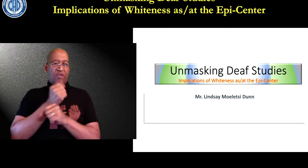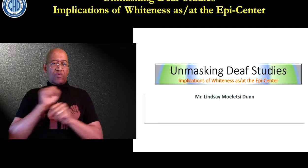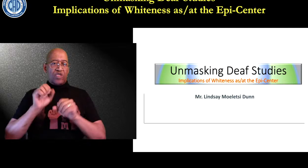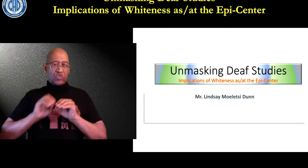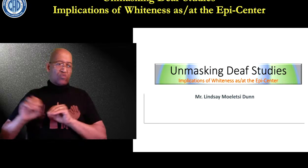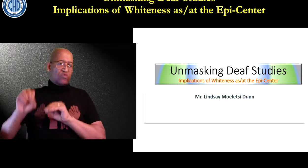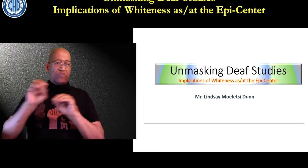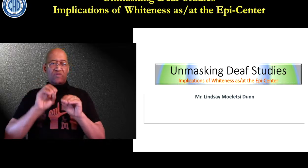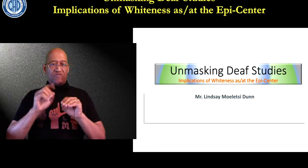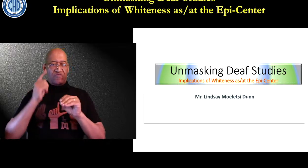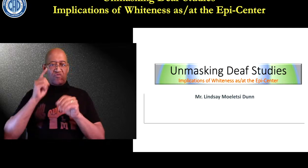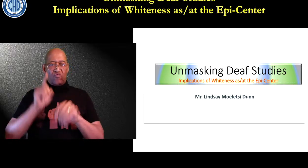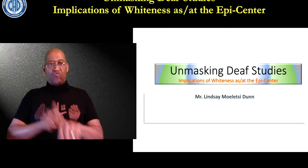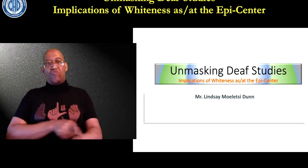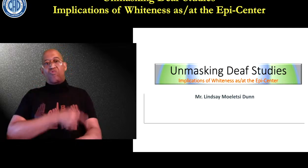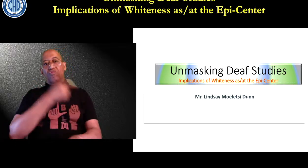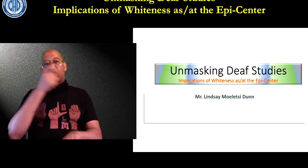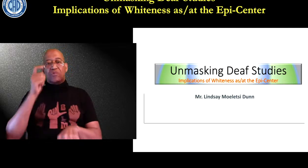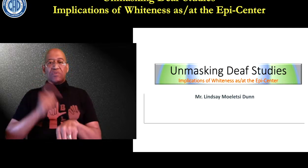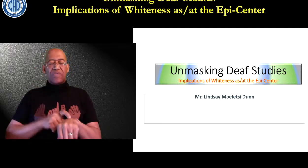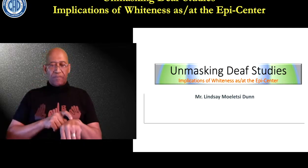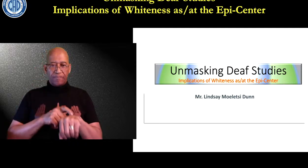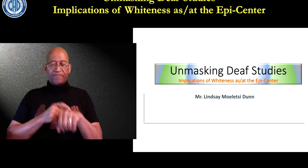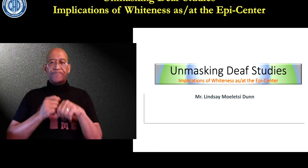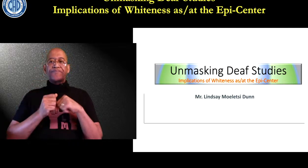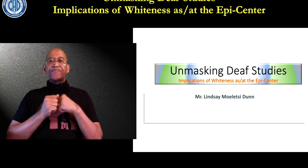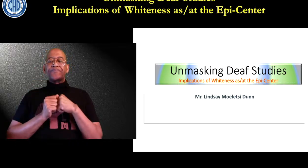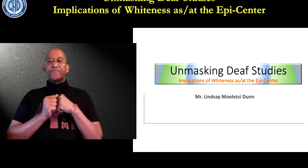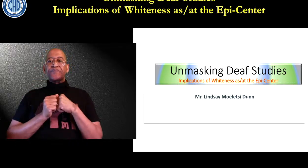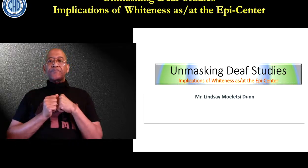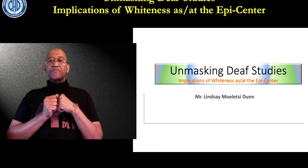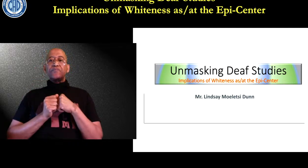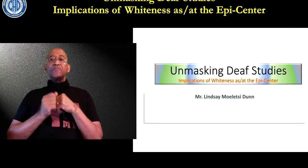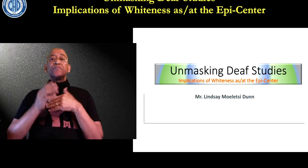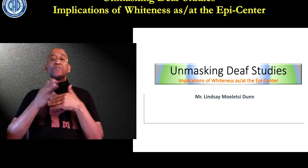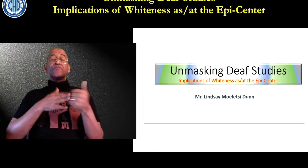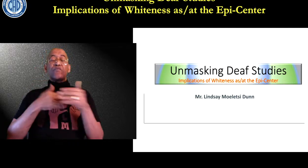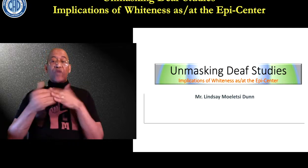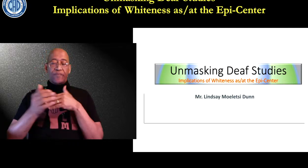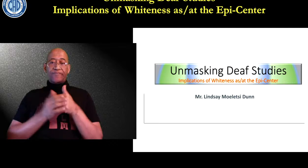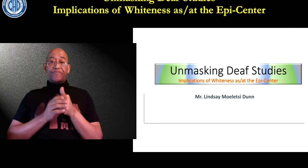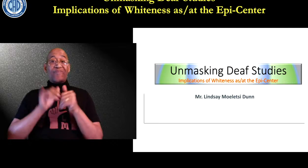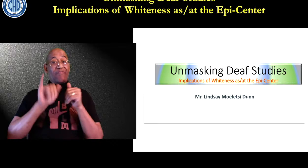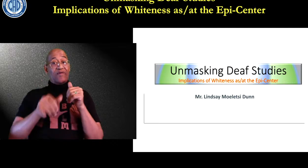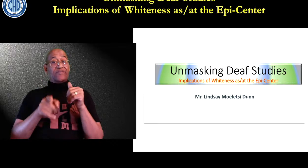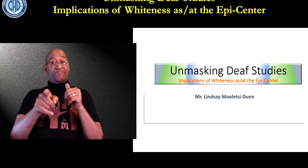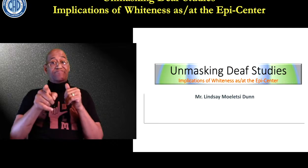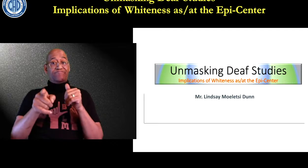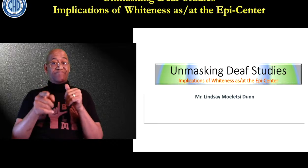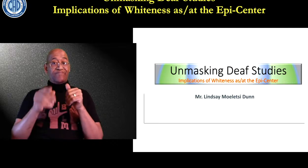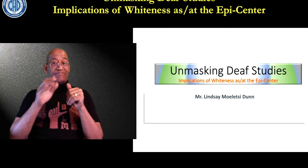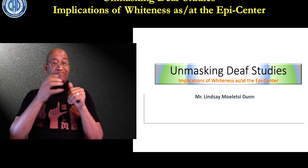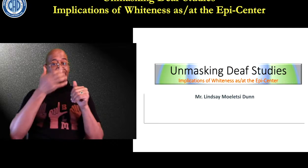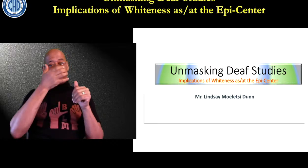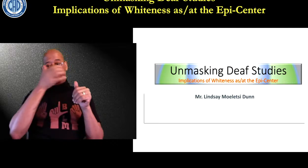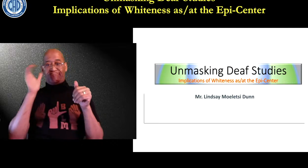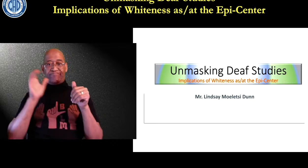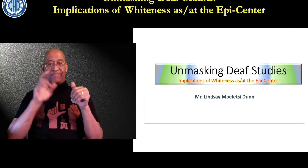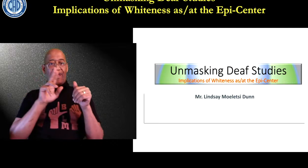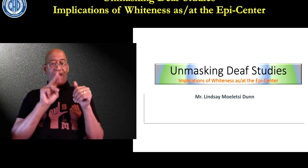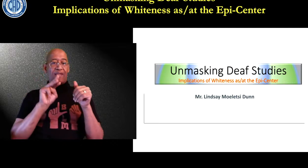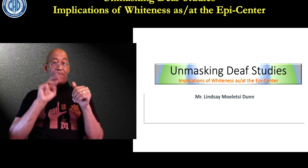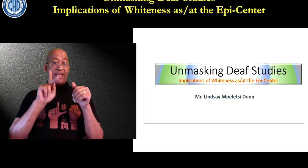And as well. But at 15, I got involved and was quite actively